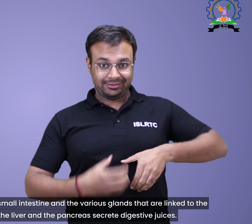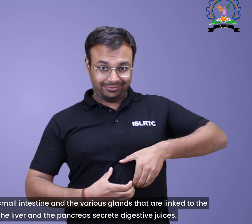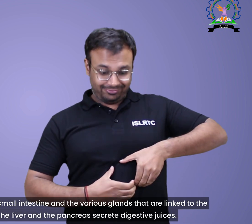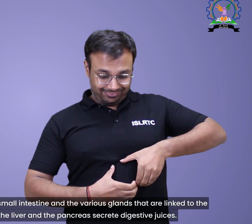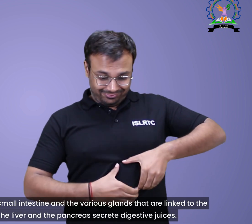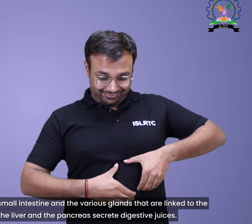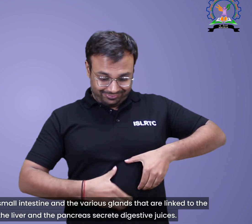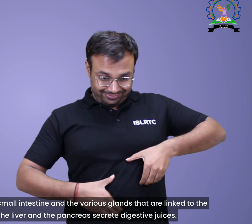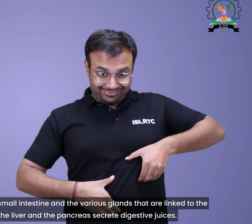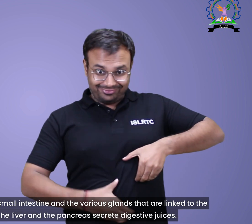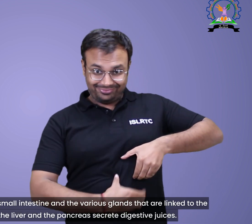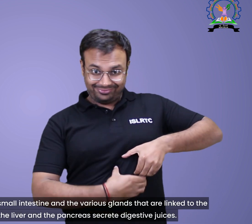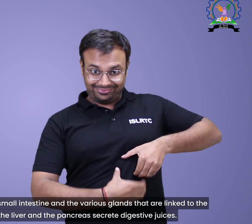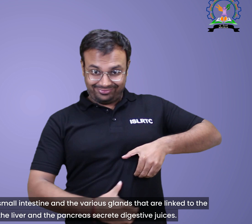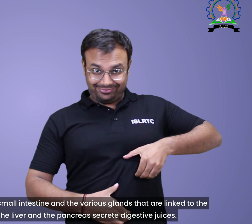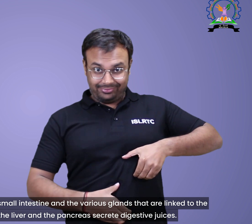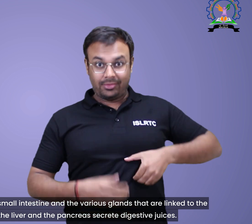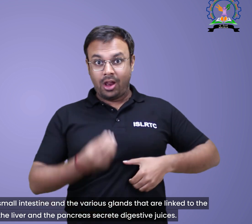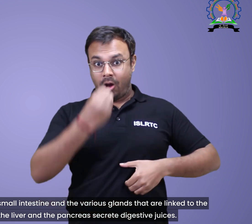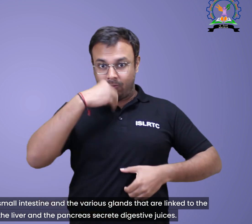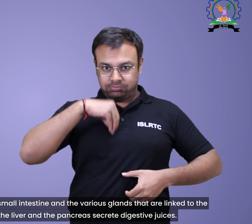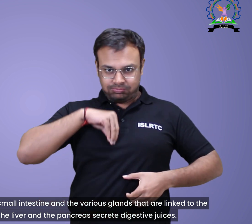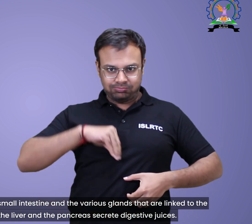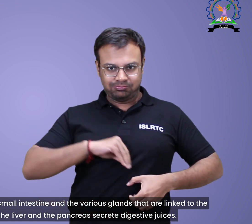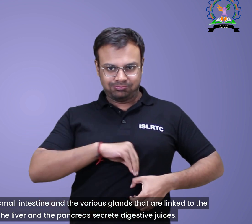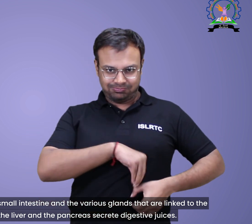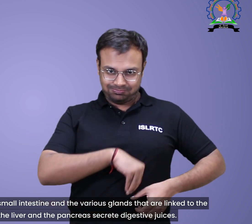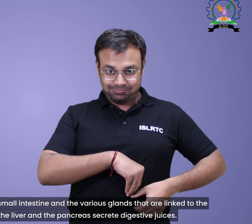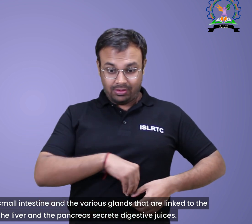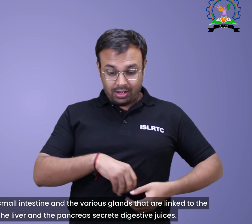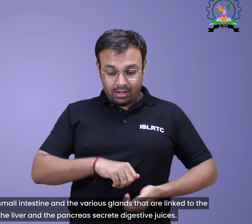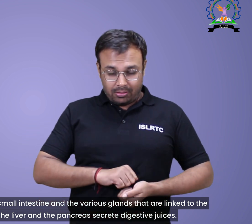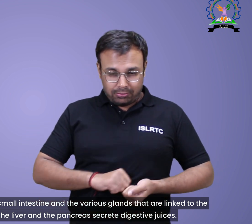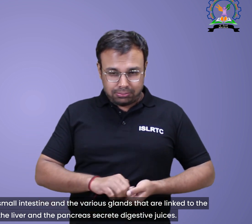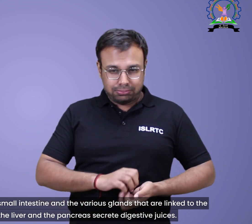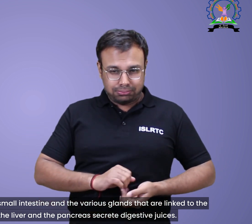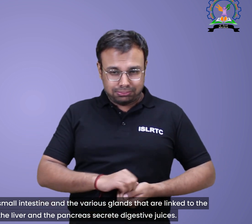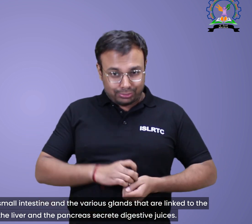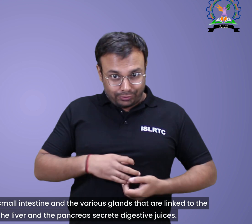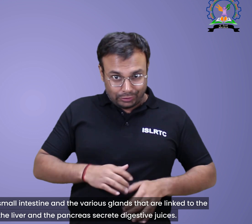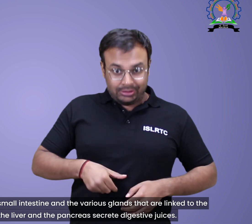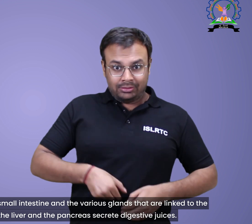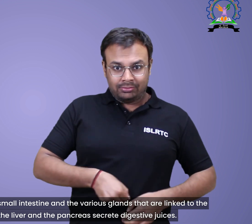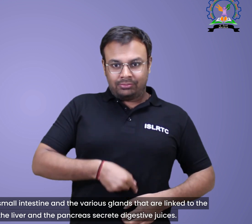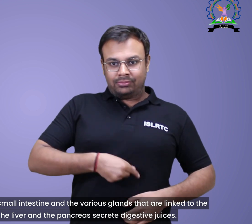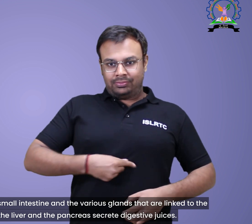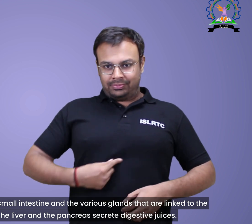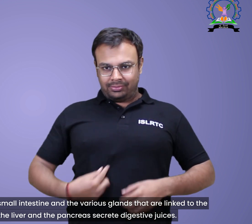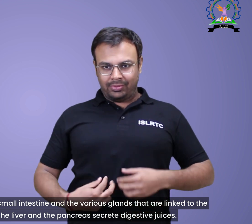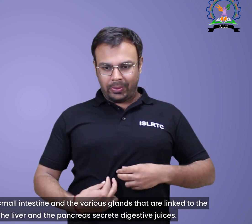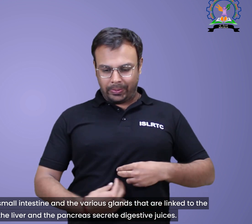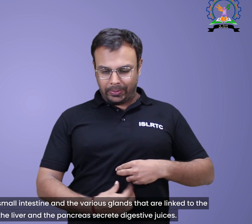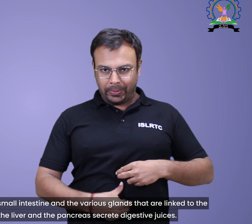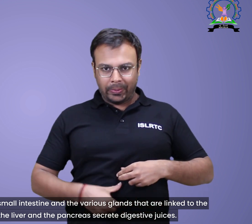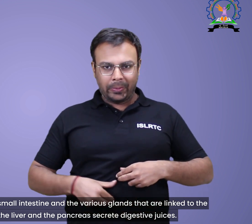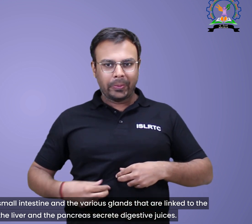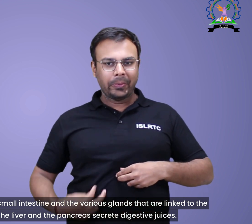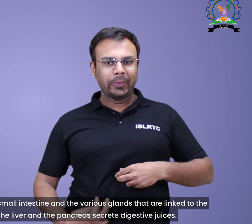The inner walls of the stomach and the small intestine and the various glands that are linked to the canal such as